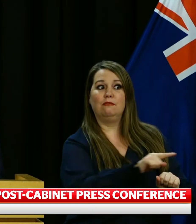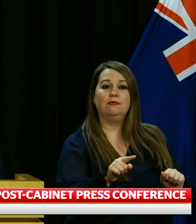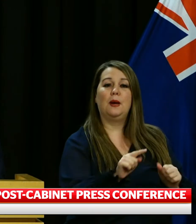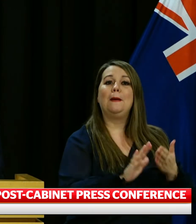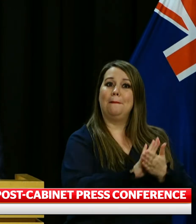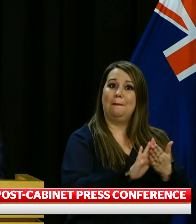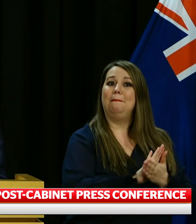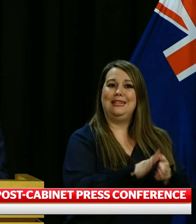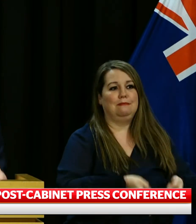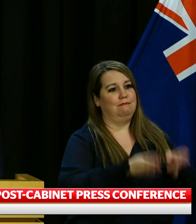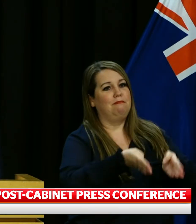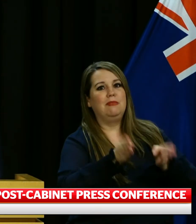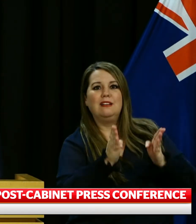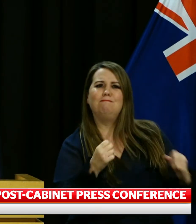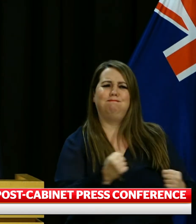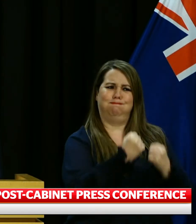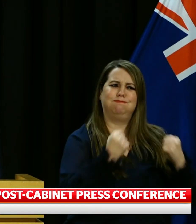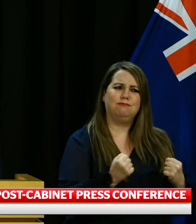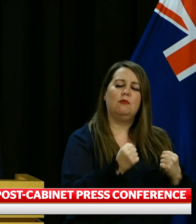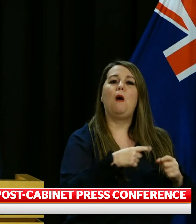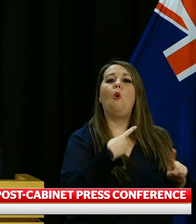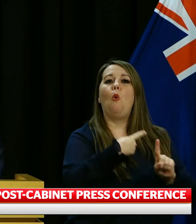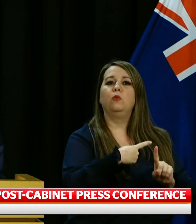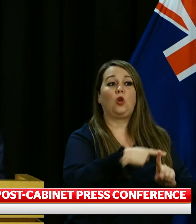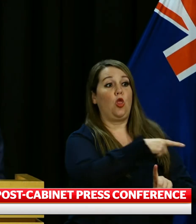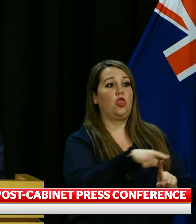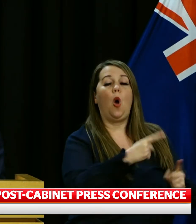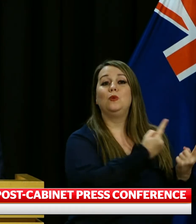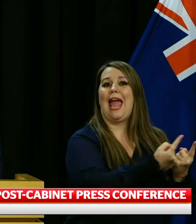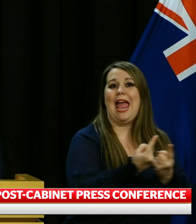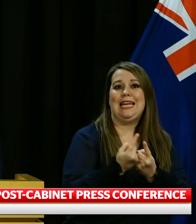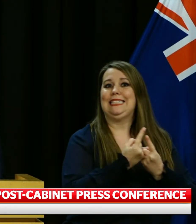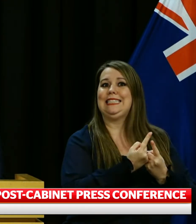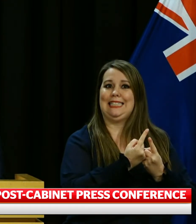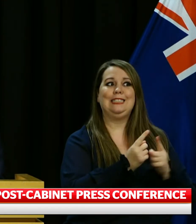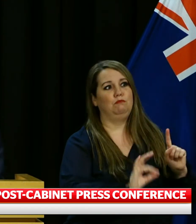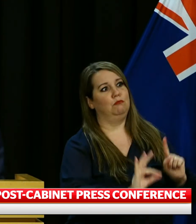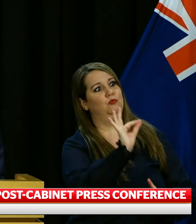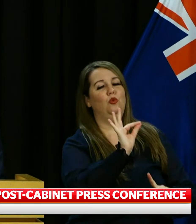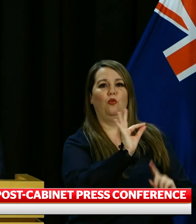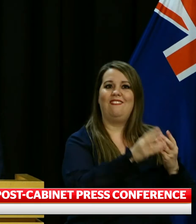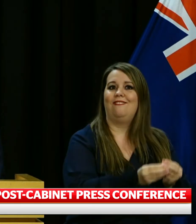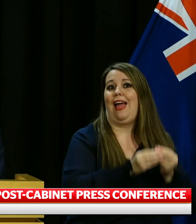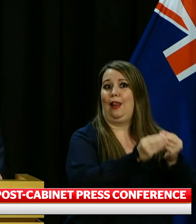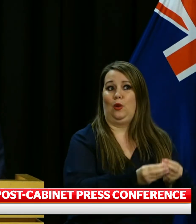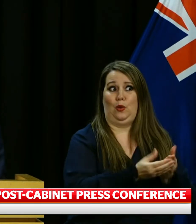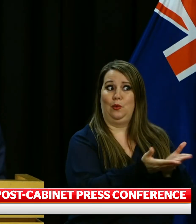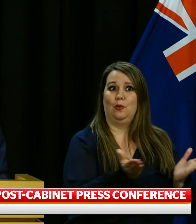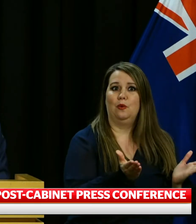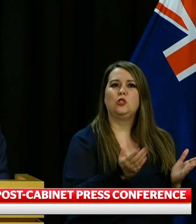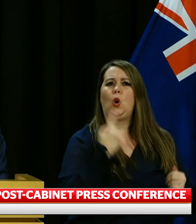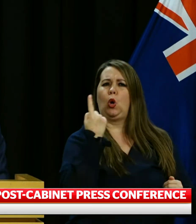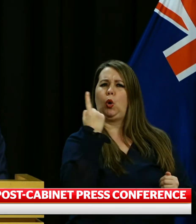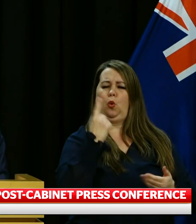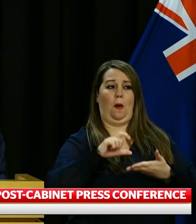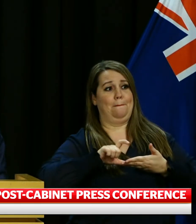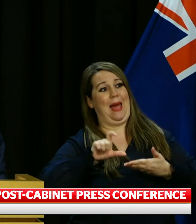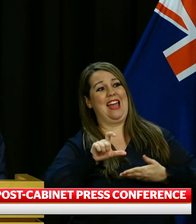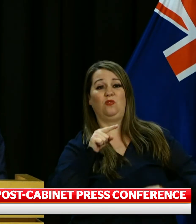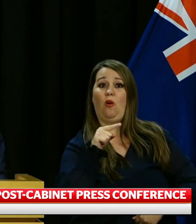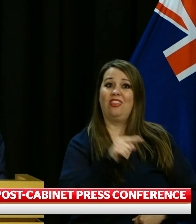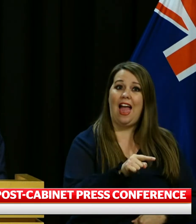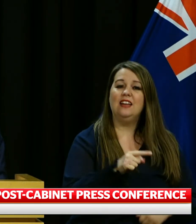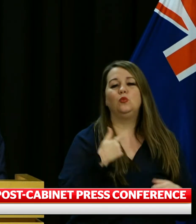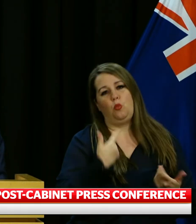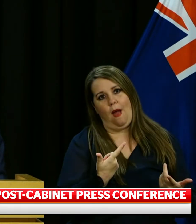way. It's also about actually improving the value of those assets. And so where the cost of that should fall, of course, will be a conversation